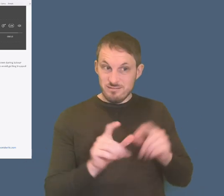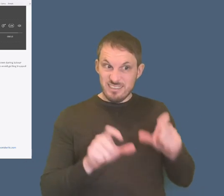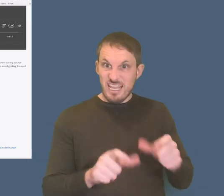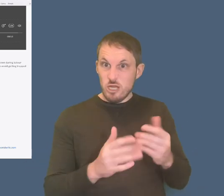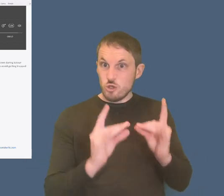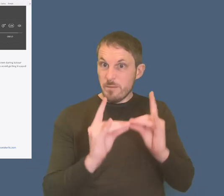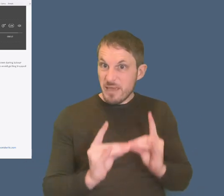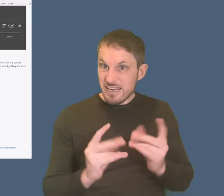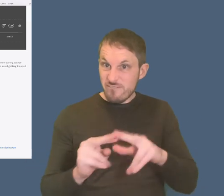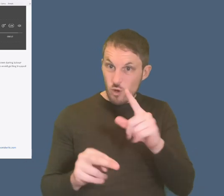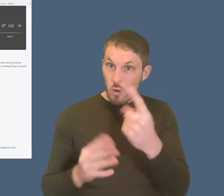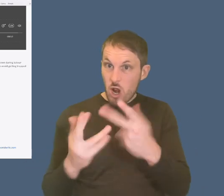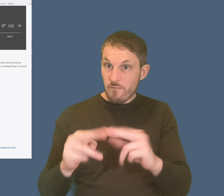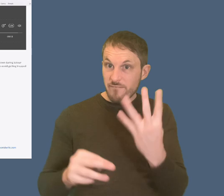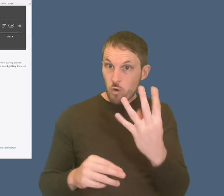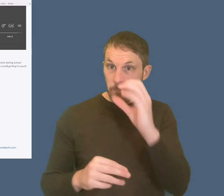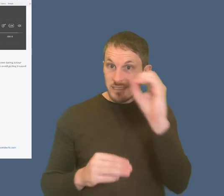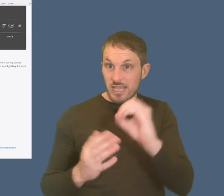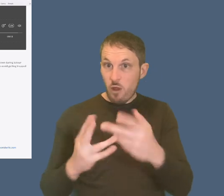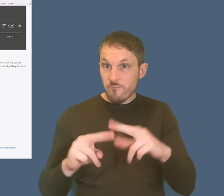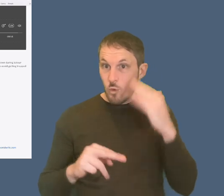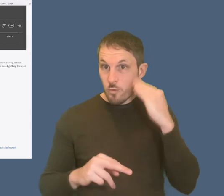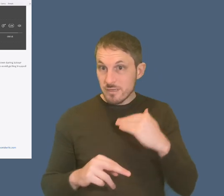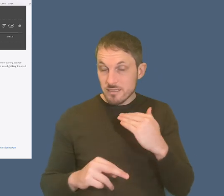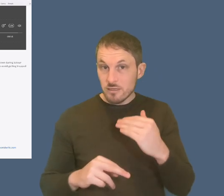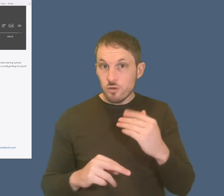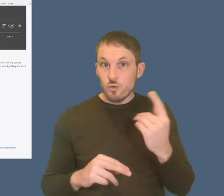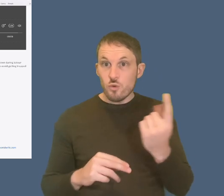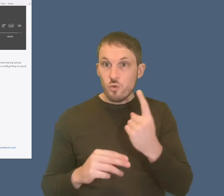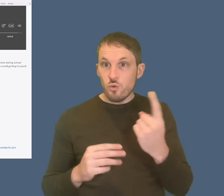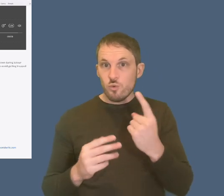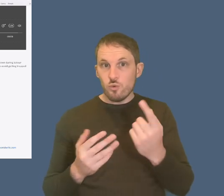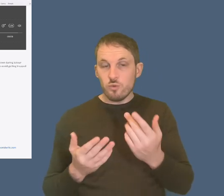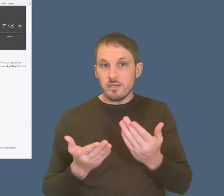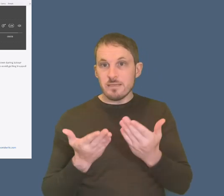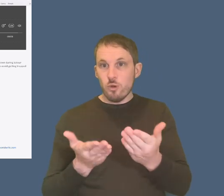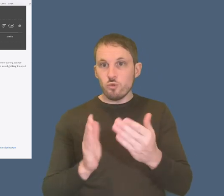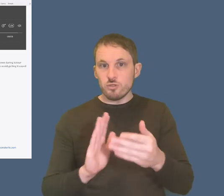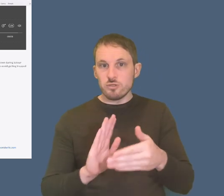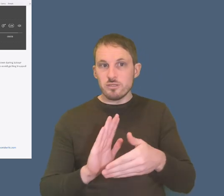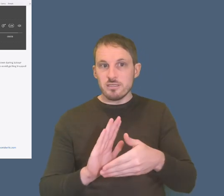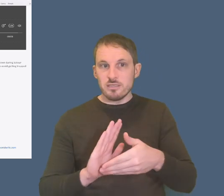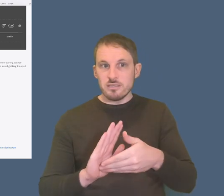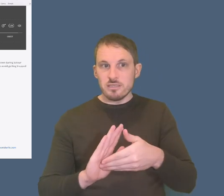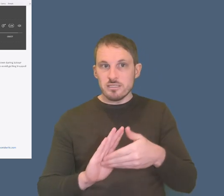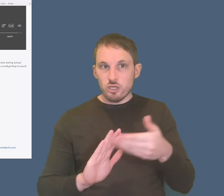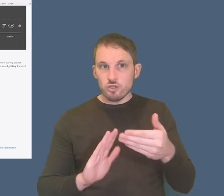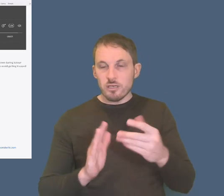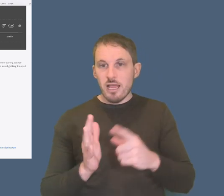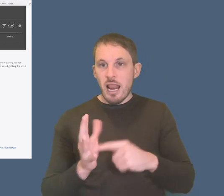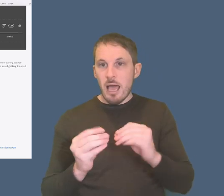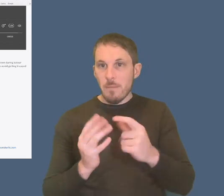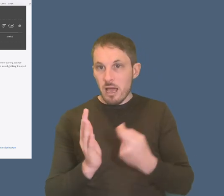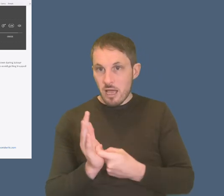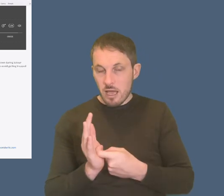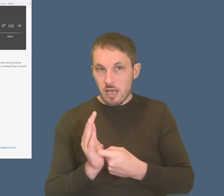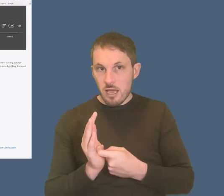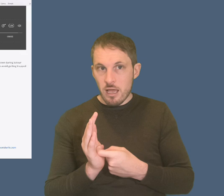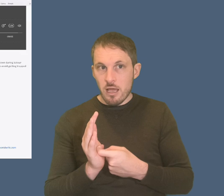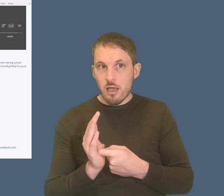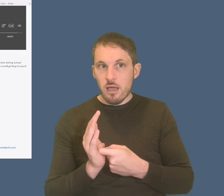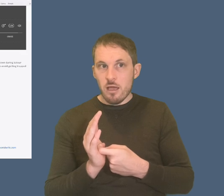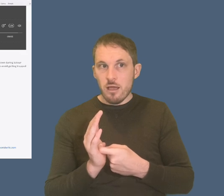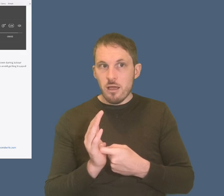40% of women here in Australia who are exposed to induction or augmentation of labour, then you will also start your